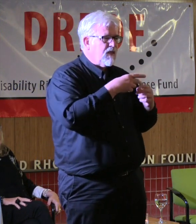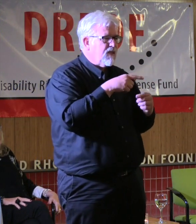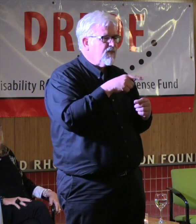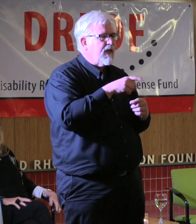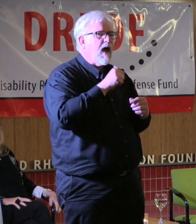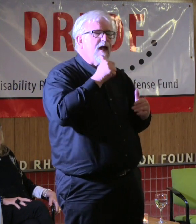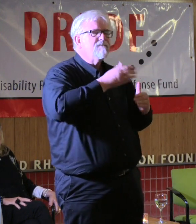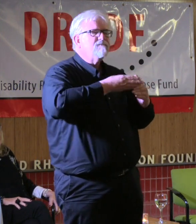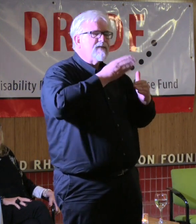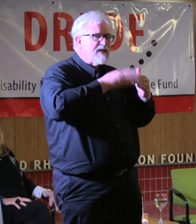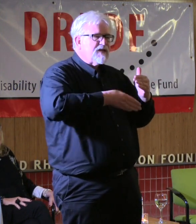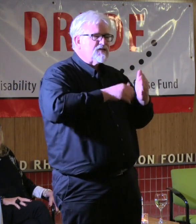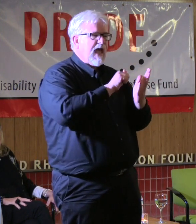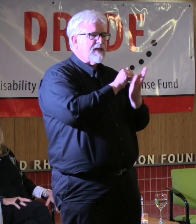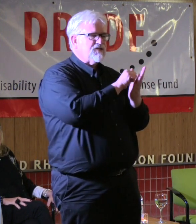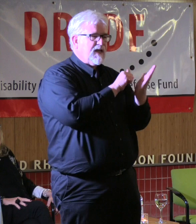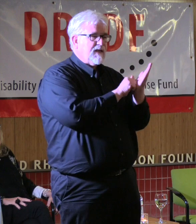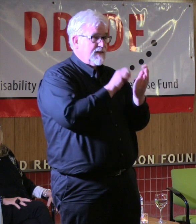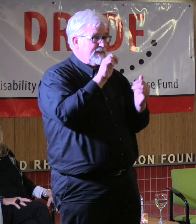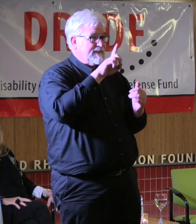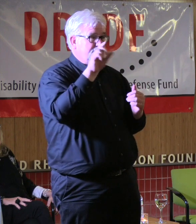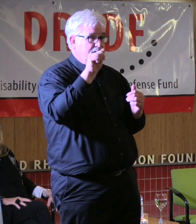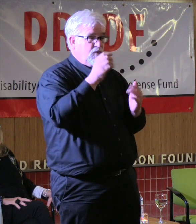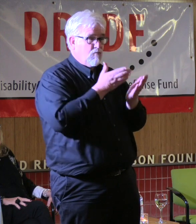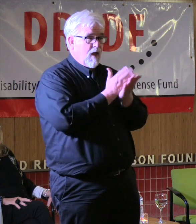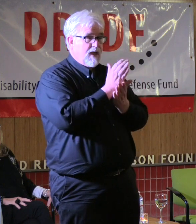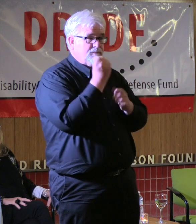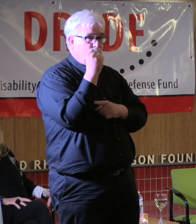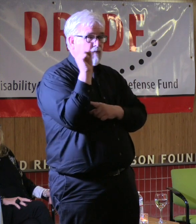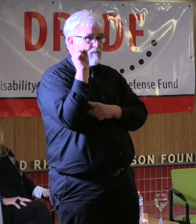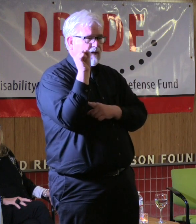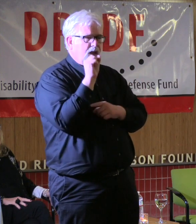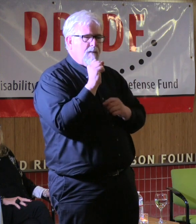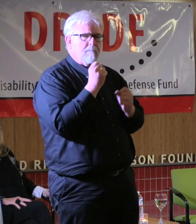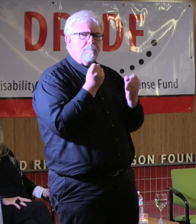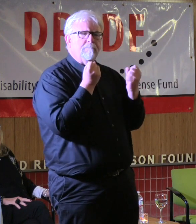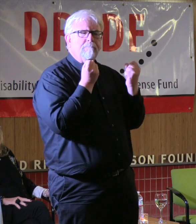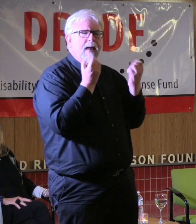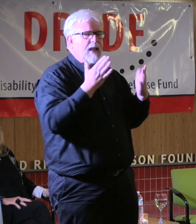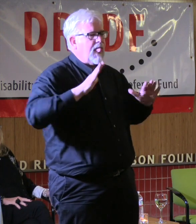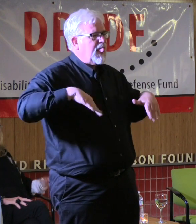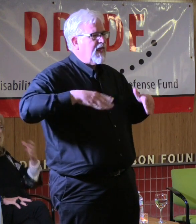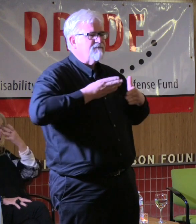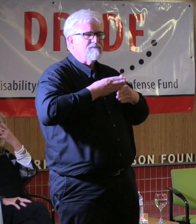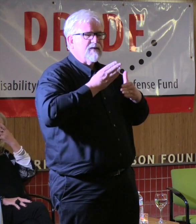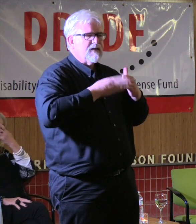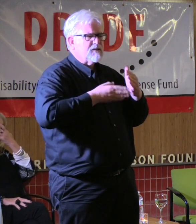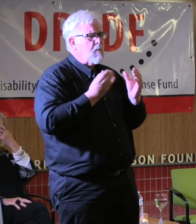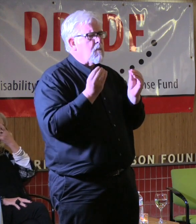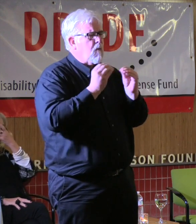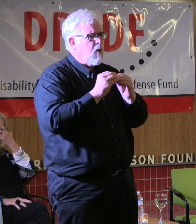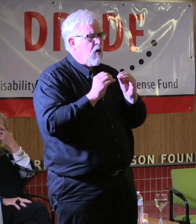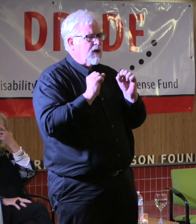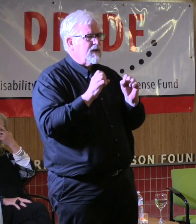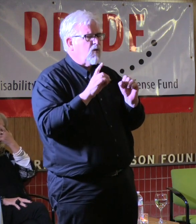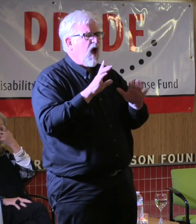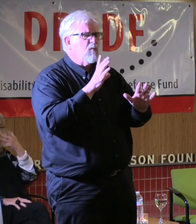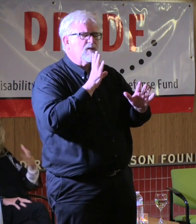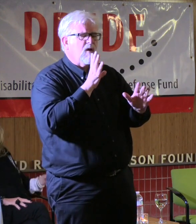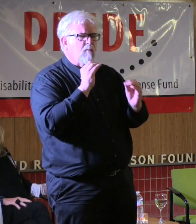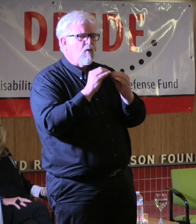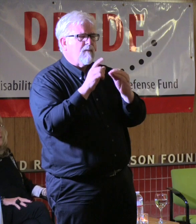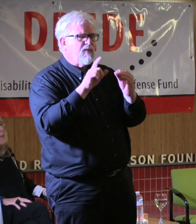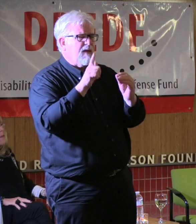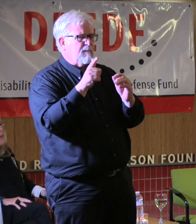agenda in the disability rights movement. There's a lot more that we can do. I'll say more about that in just a